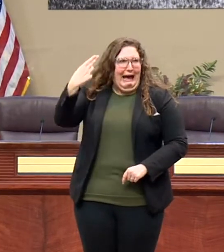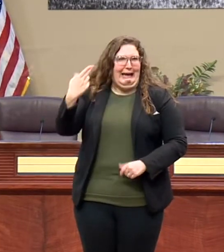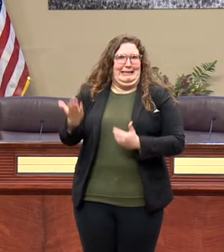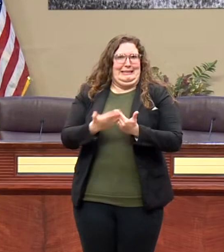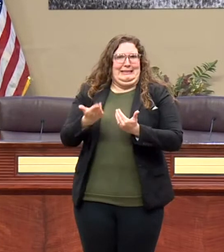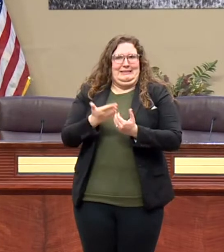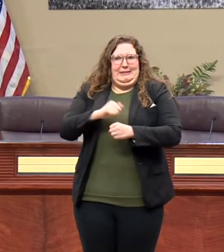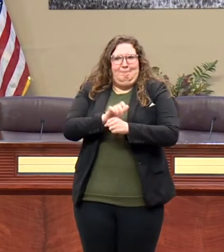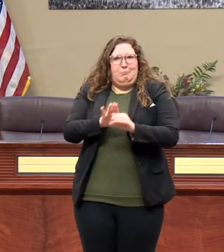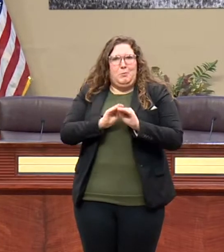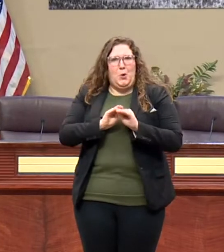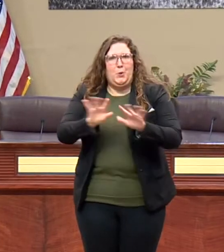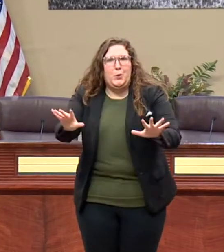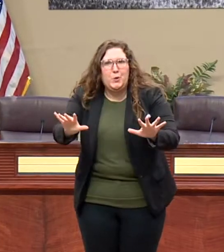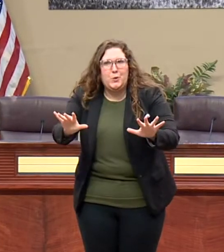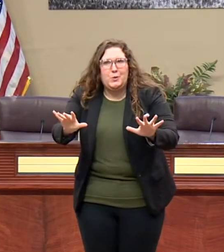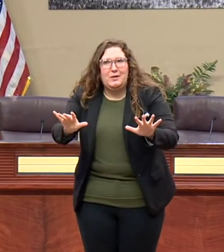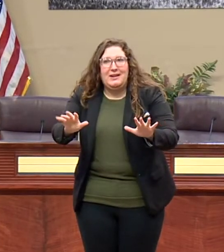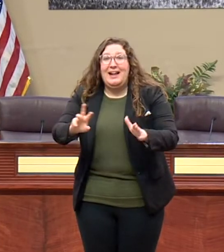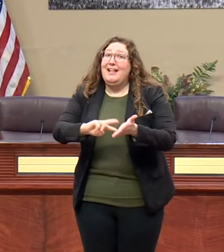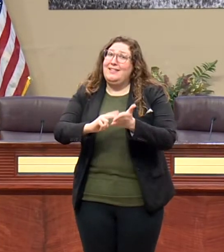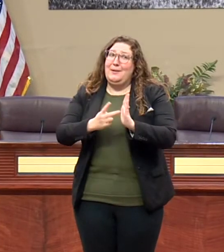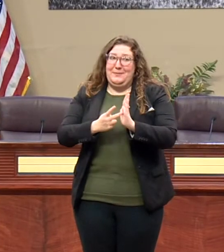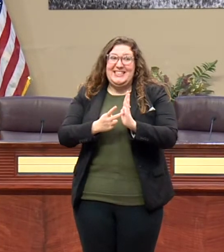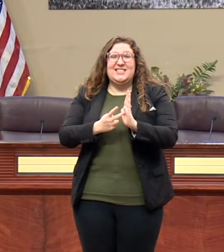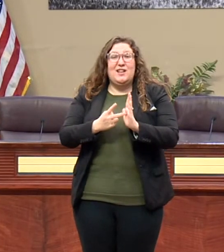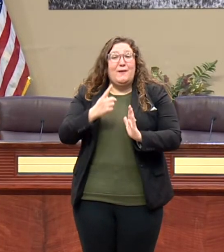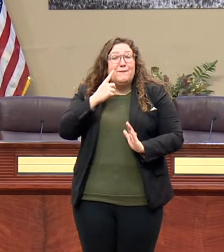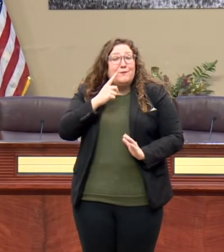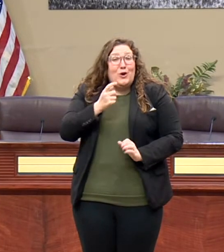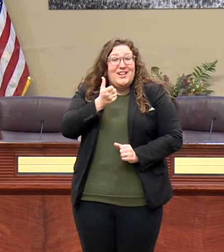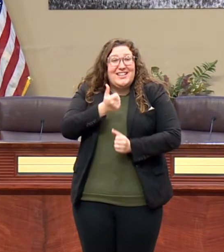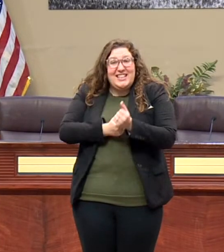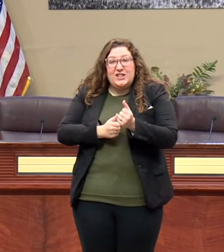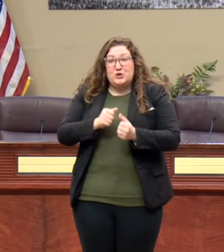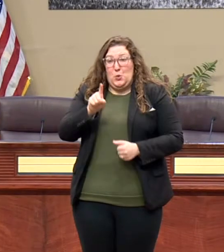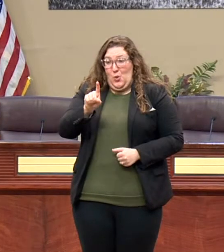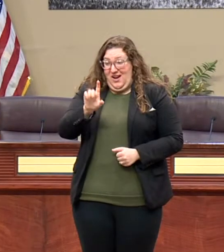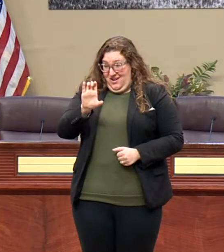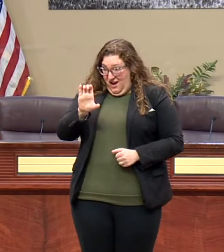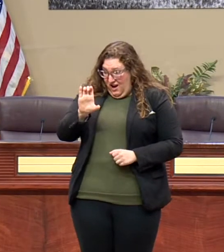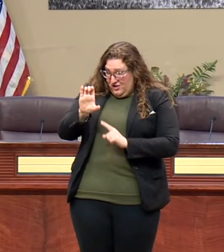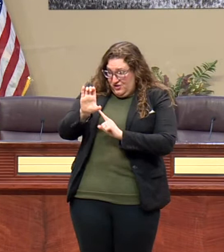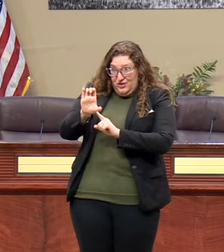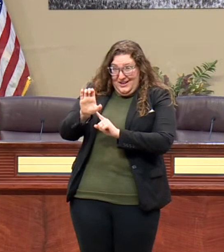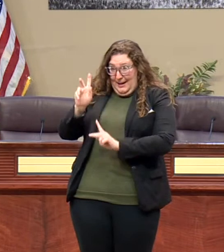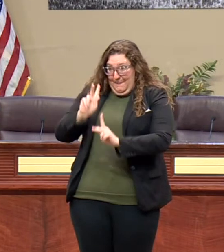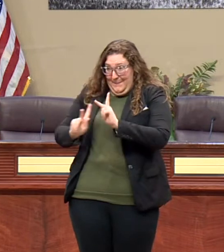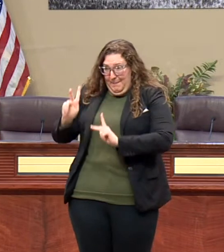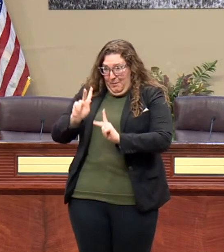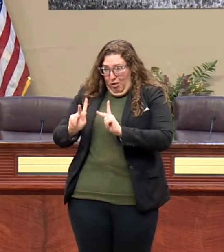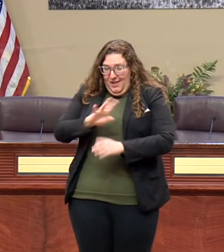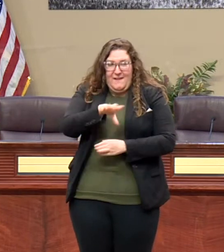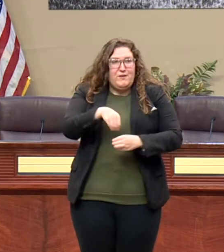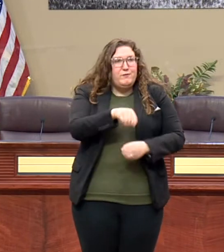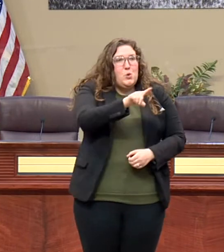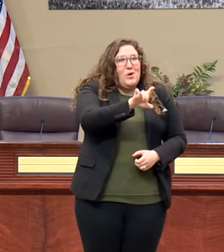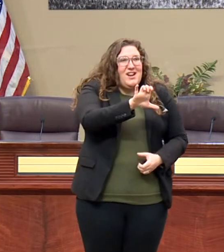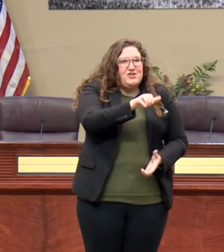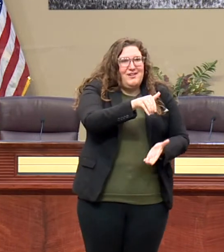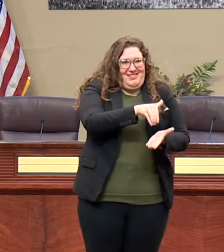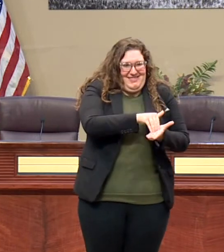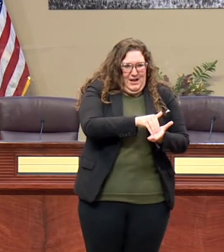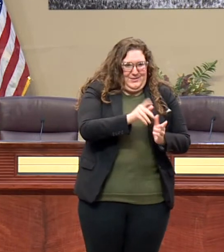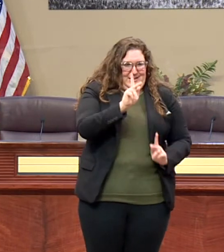reach that threshold, it's greater than 100 cases per 100,000 population and greater than 10% positivity.